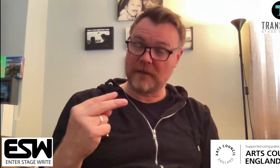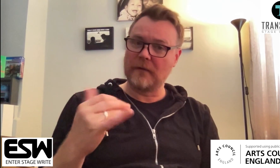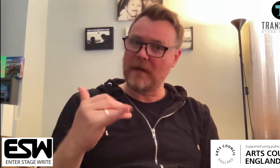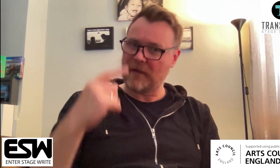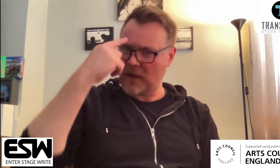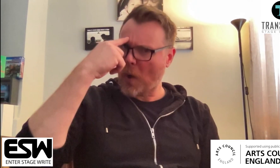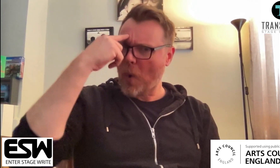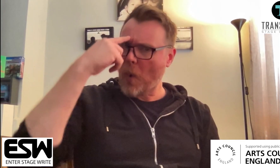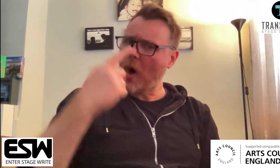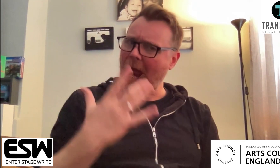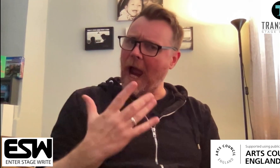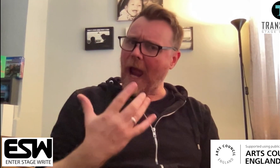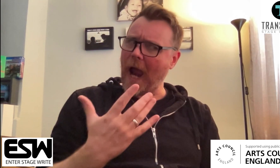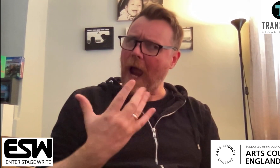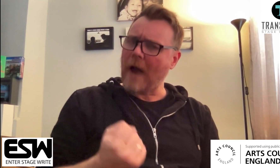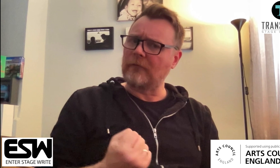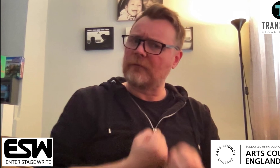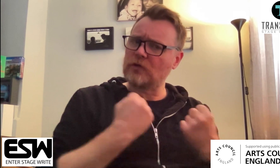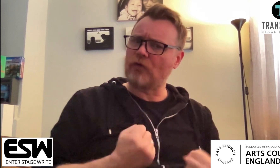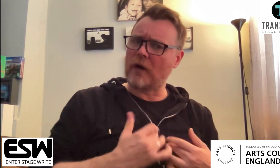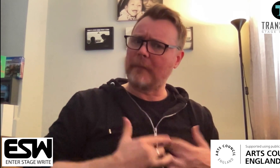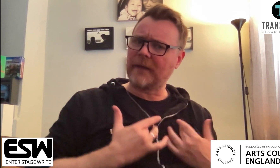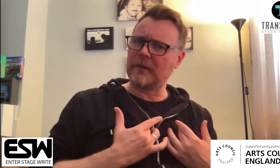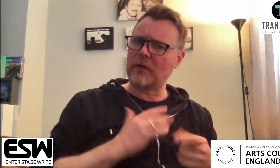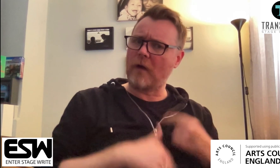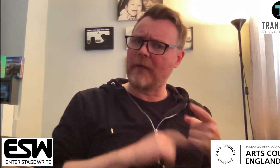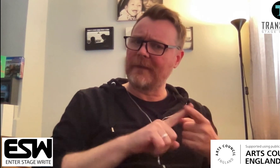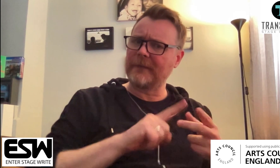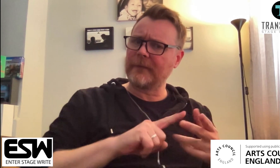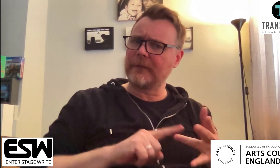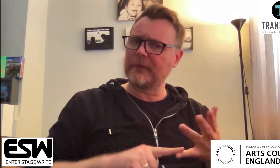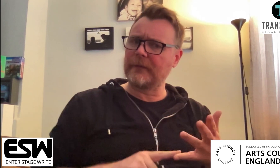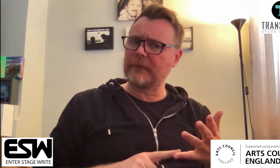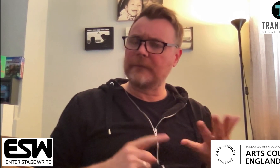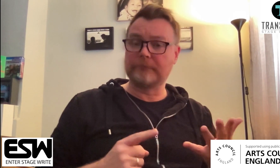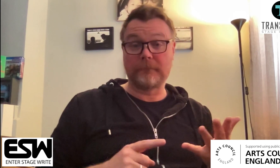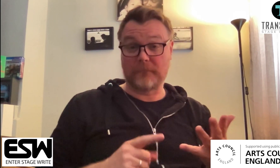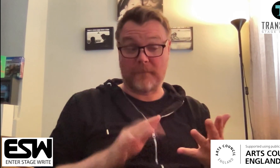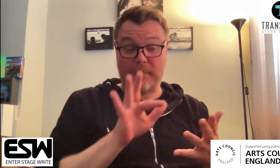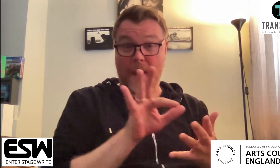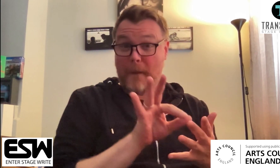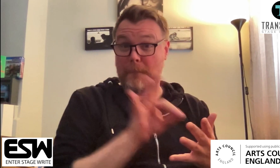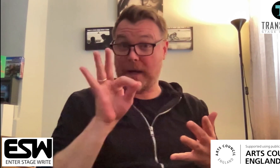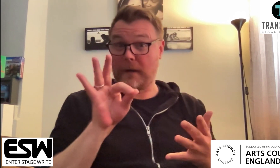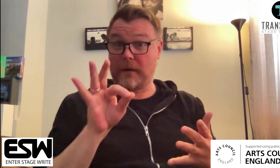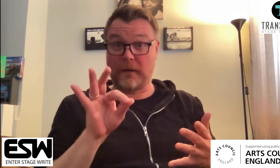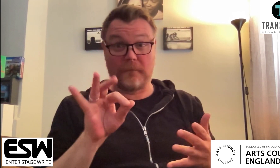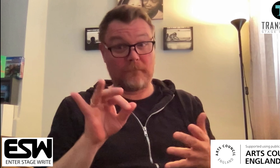is to look at yourself from someone else's point of view. And then you probably might start to discover that actually you do have particular